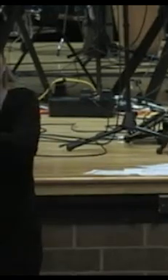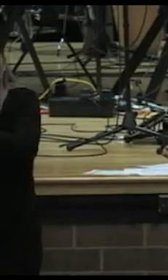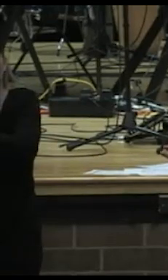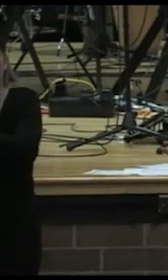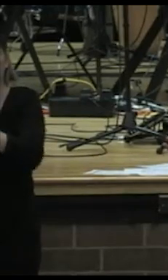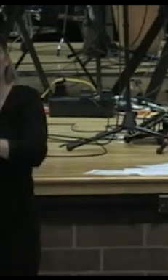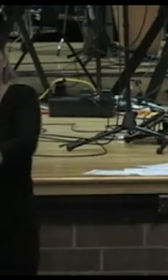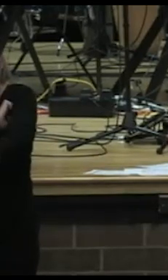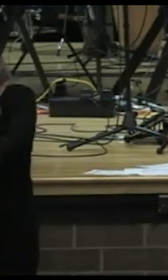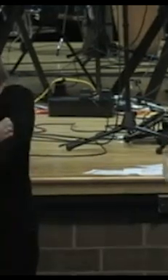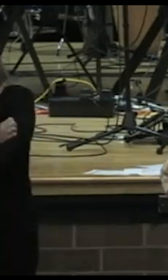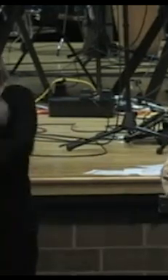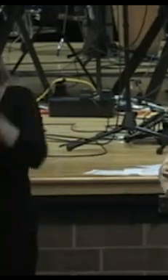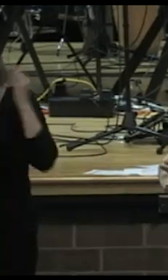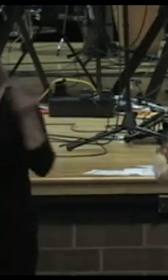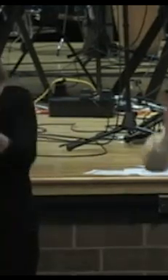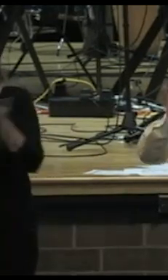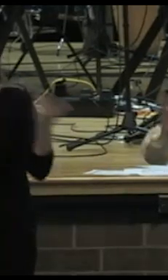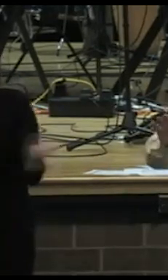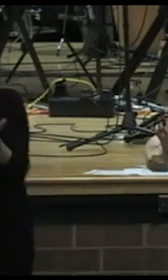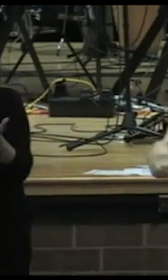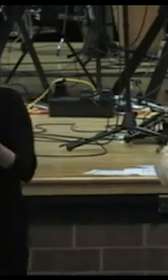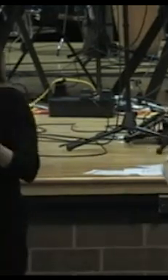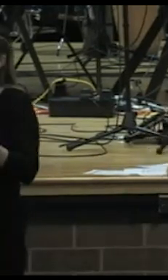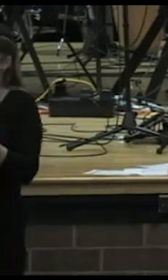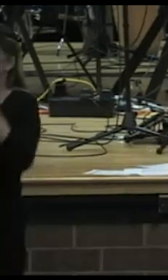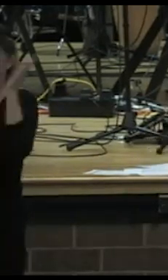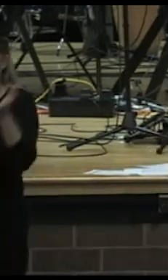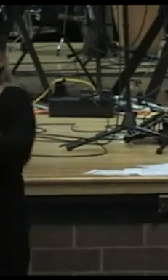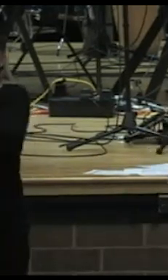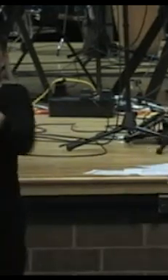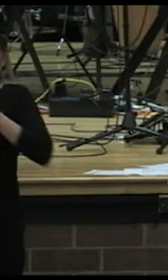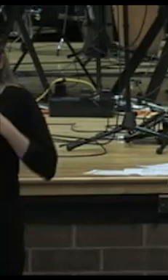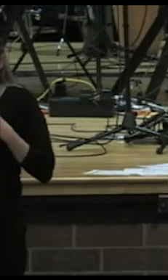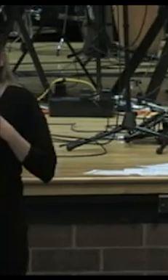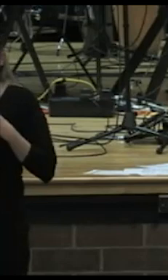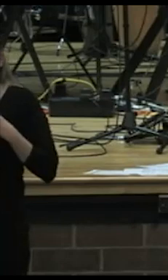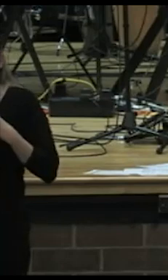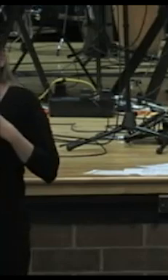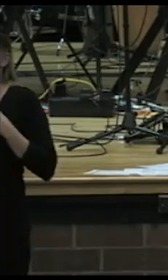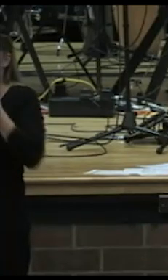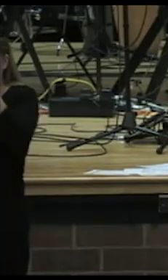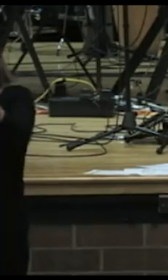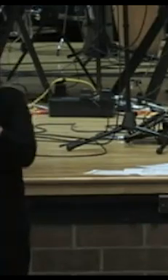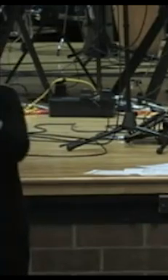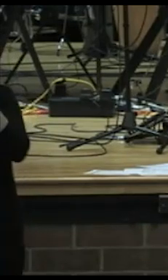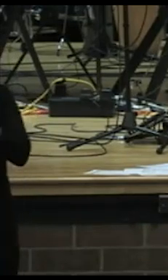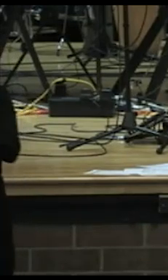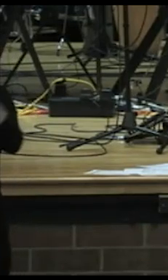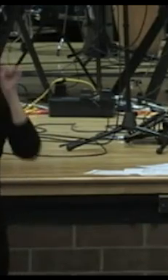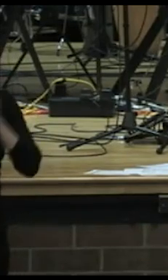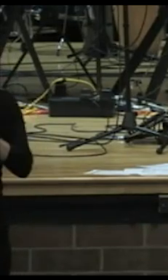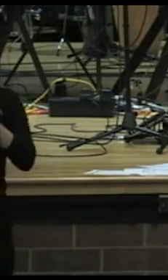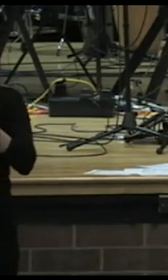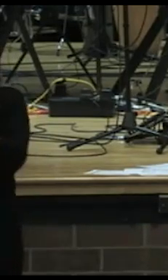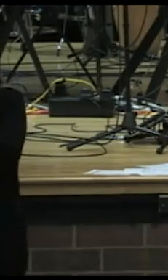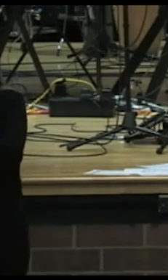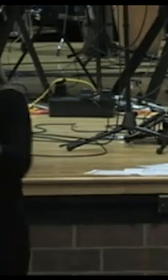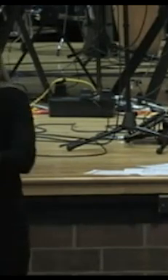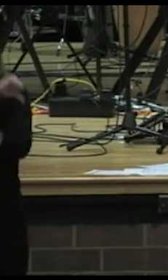your energies into building His kingdom and serving His people. And you will